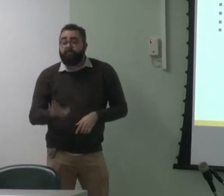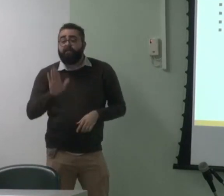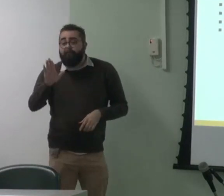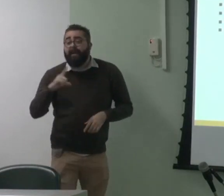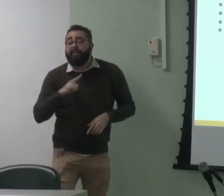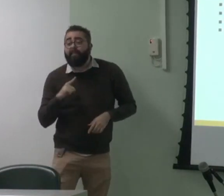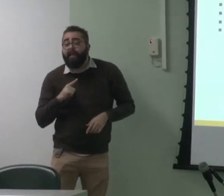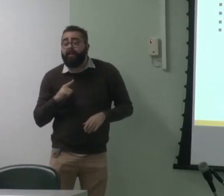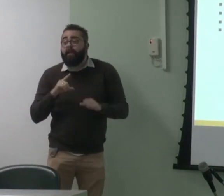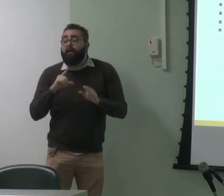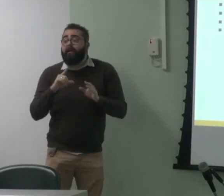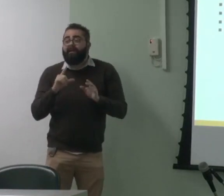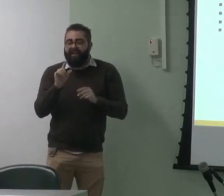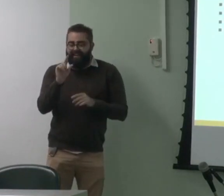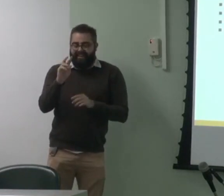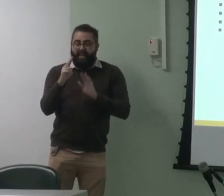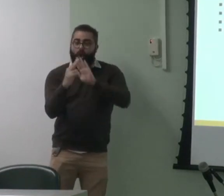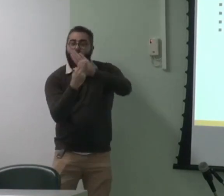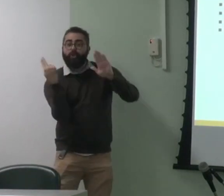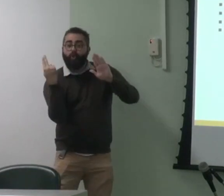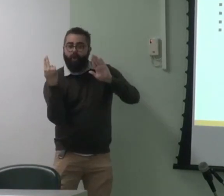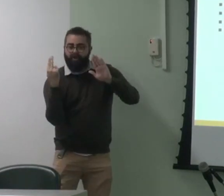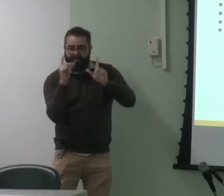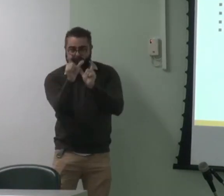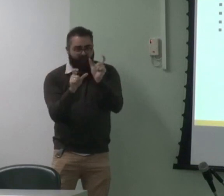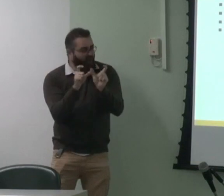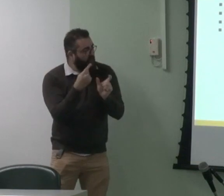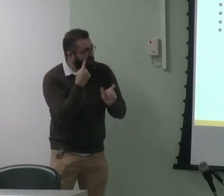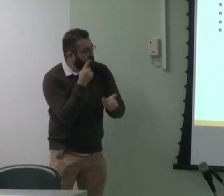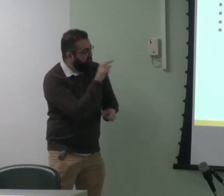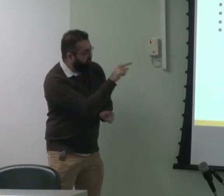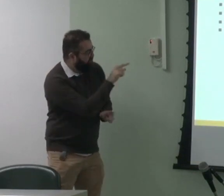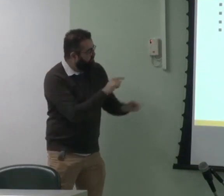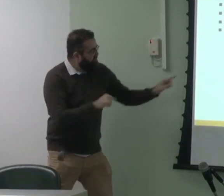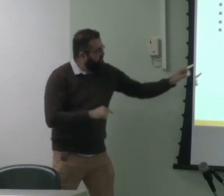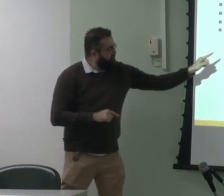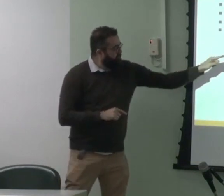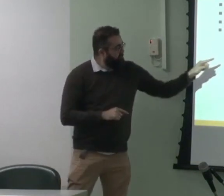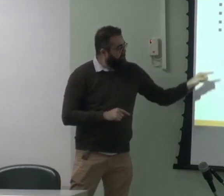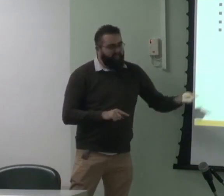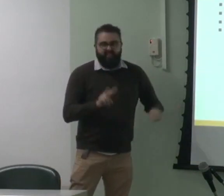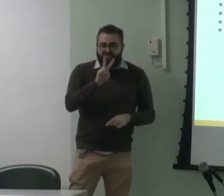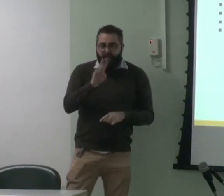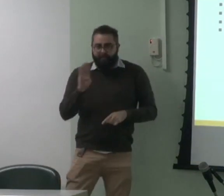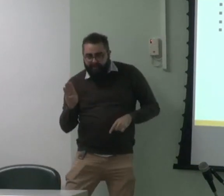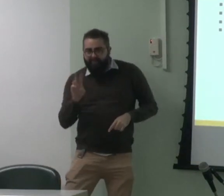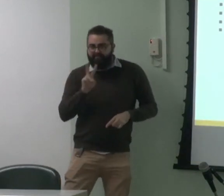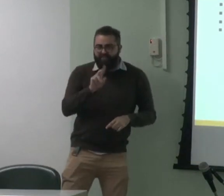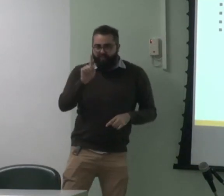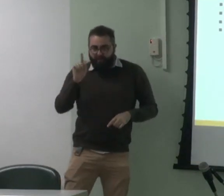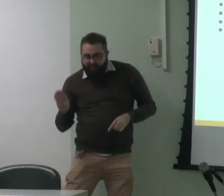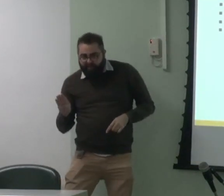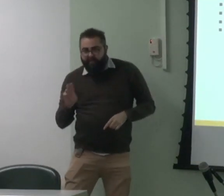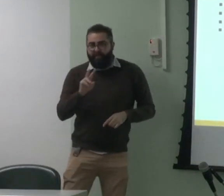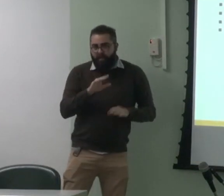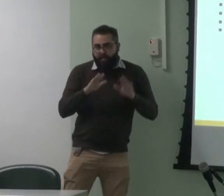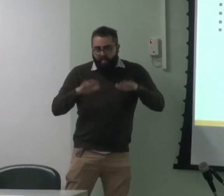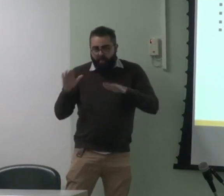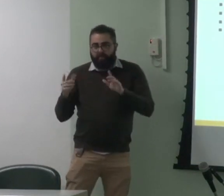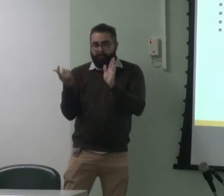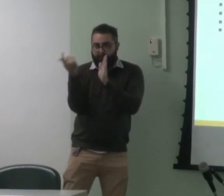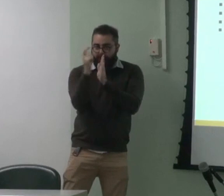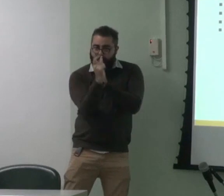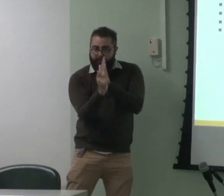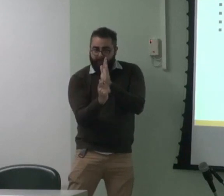morphological texts following the red words, and they inform us about